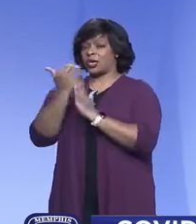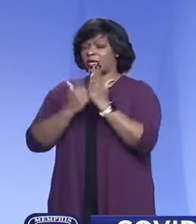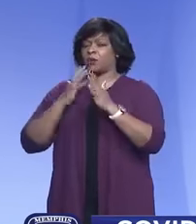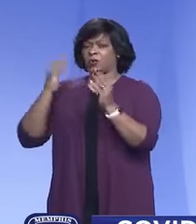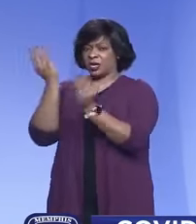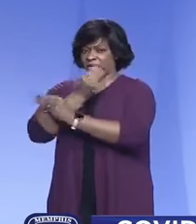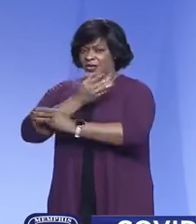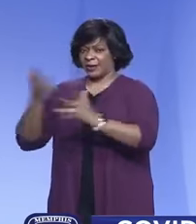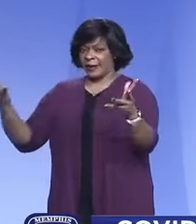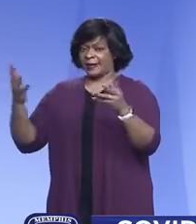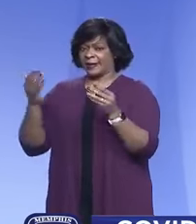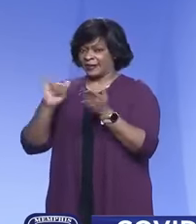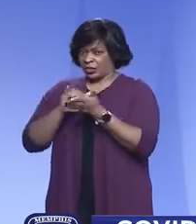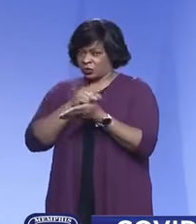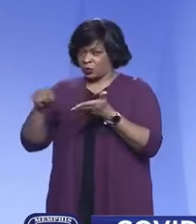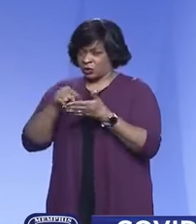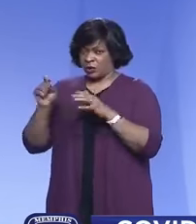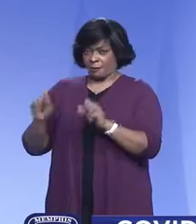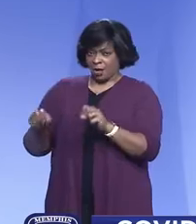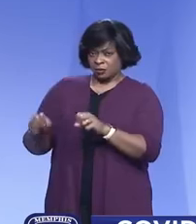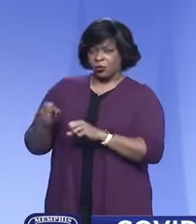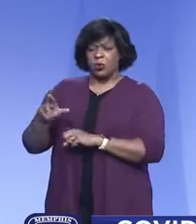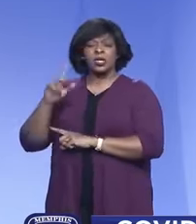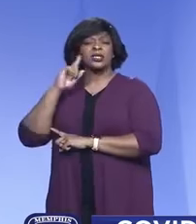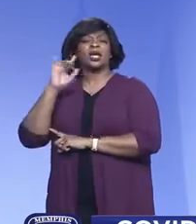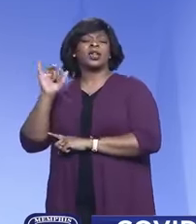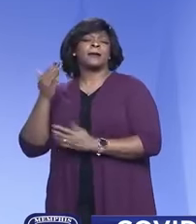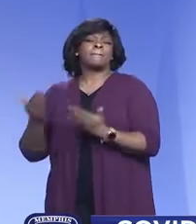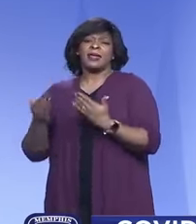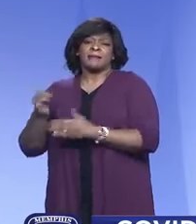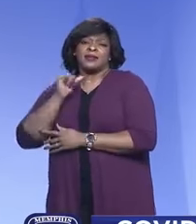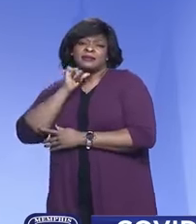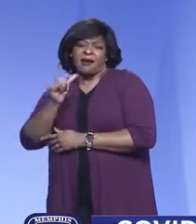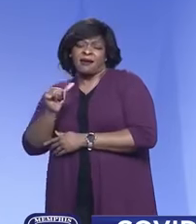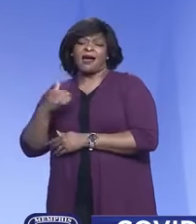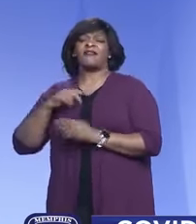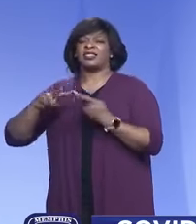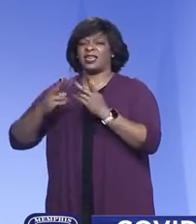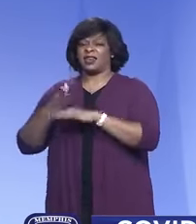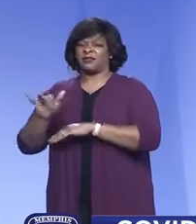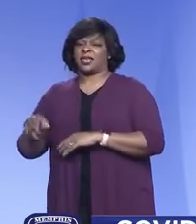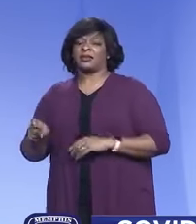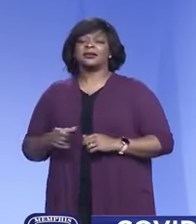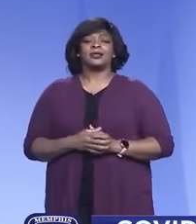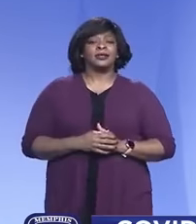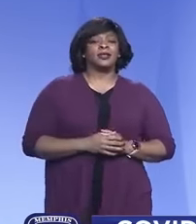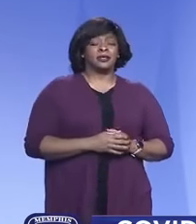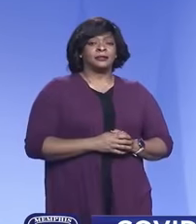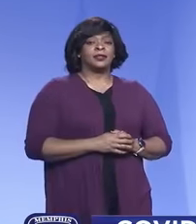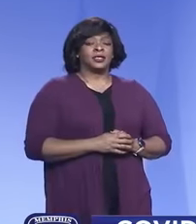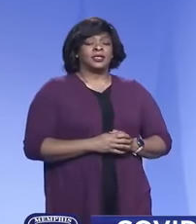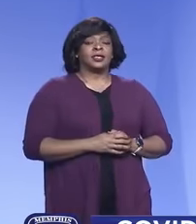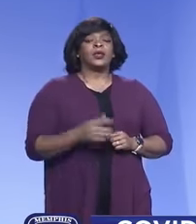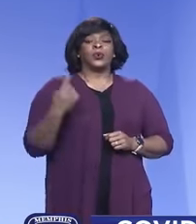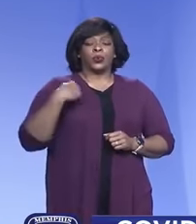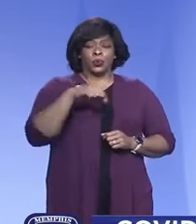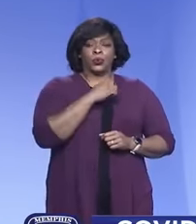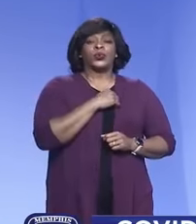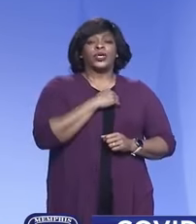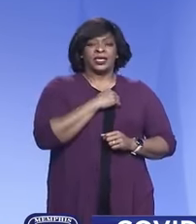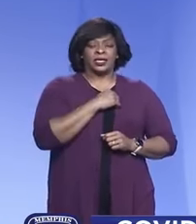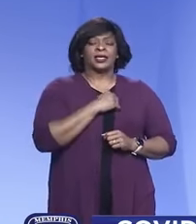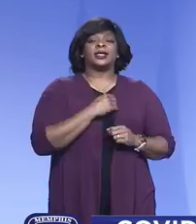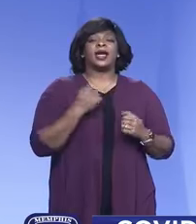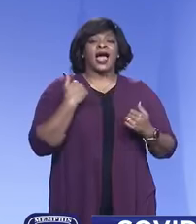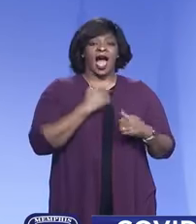this week. Is that a possibility, or it sounds like maybe not? And then I do have a follow-up. We